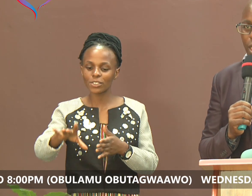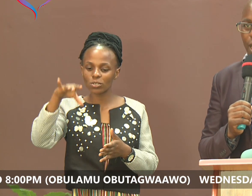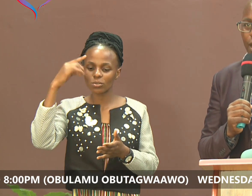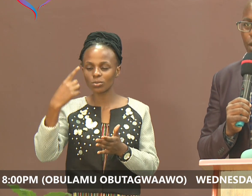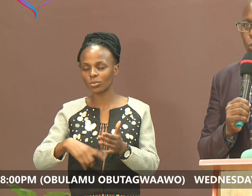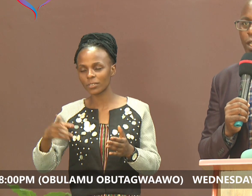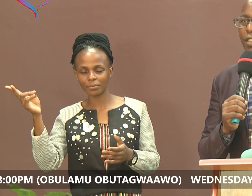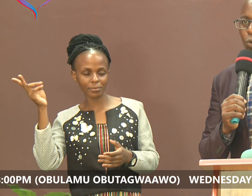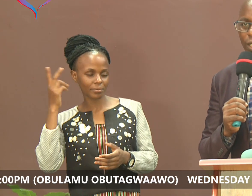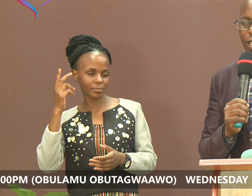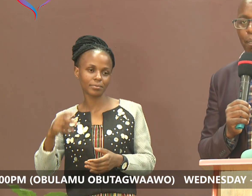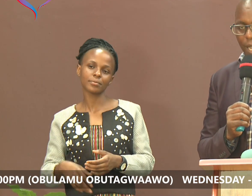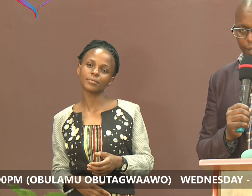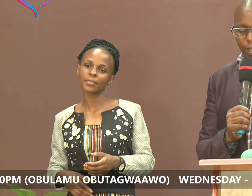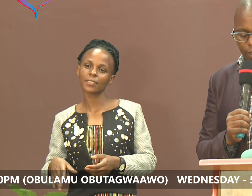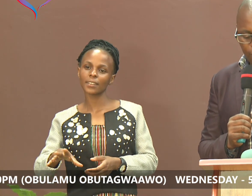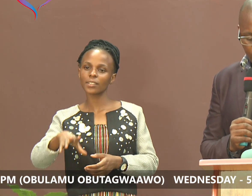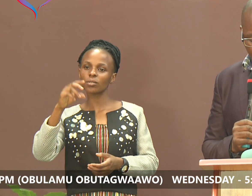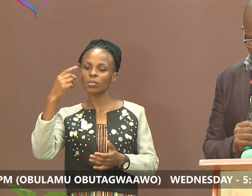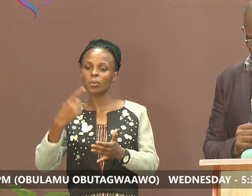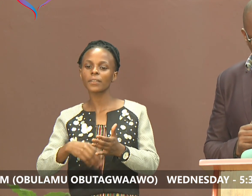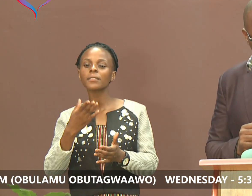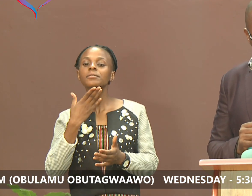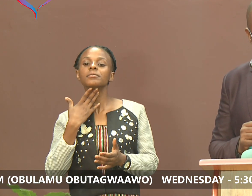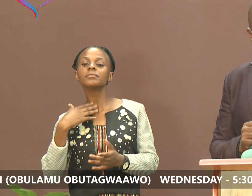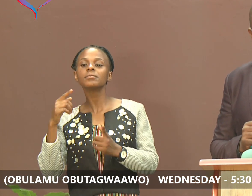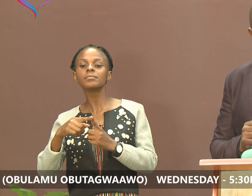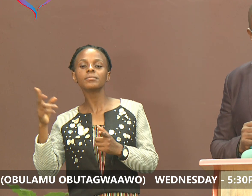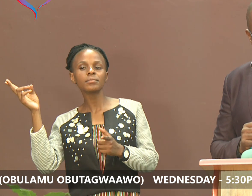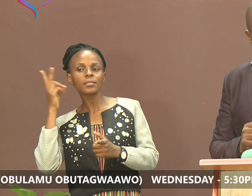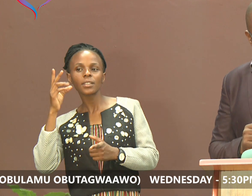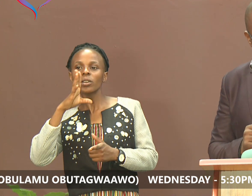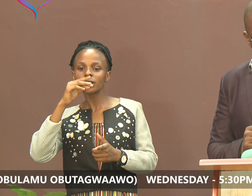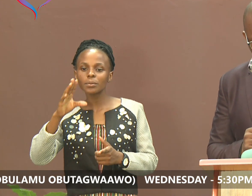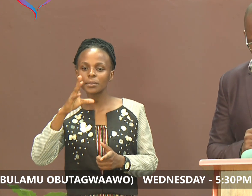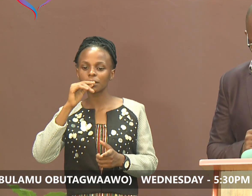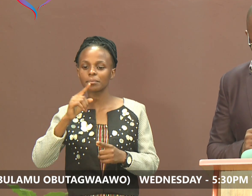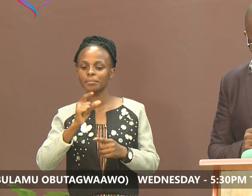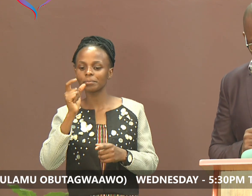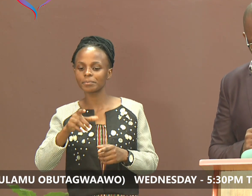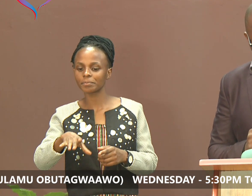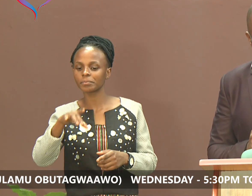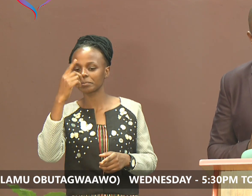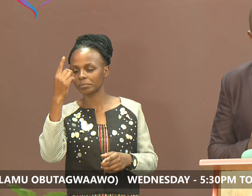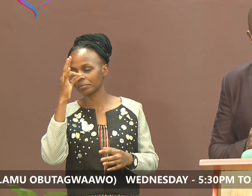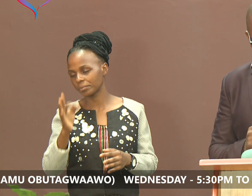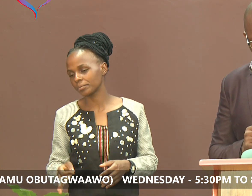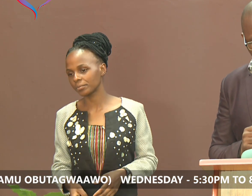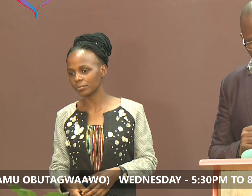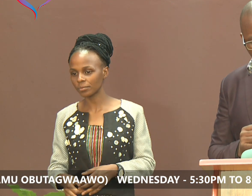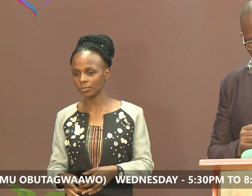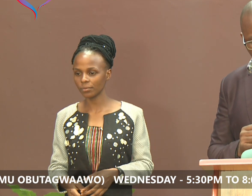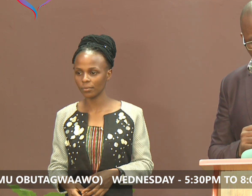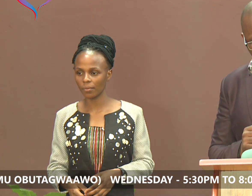want to hear what they want. They are biased. Osobola okujja ewaka n'oyogera ebintu bingi nnyo naye oli n'alondamu akatono olusi